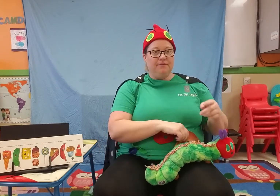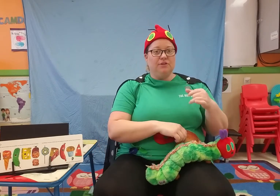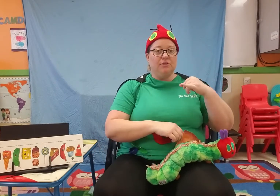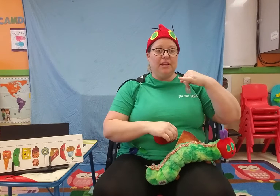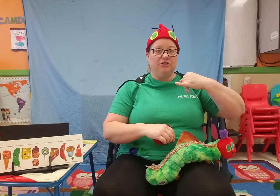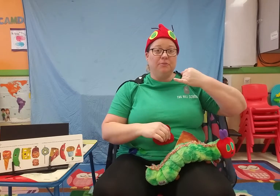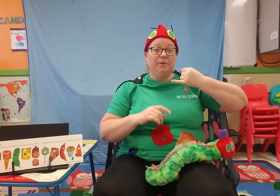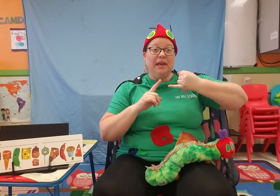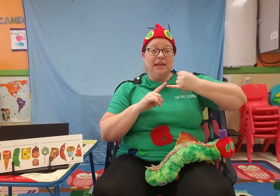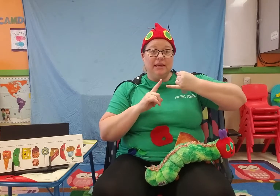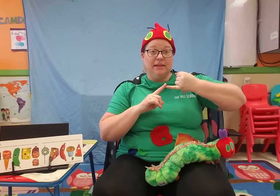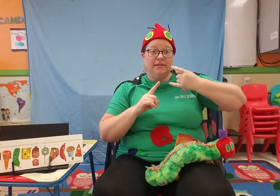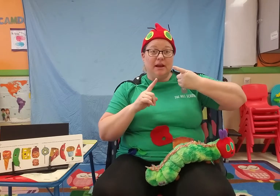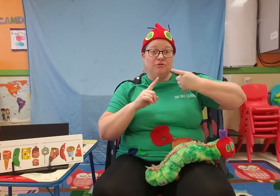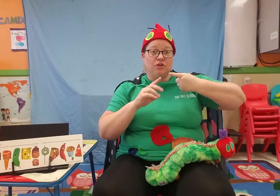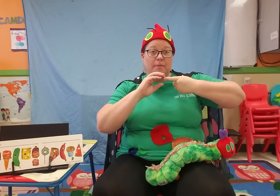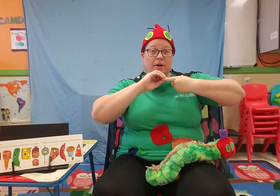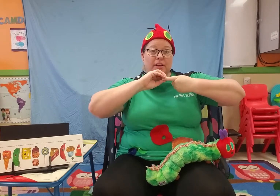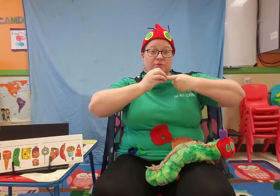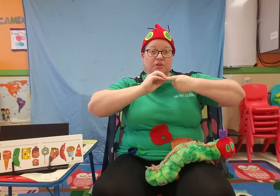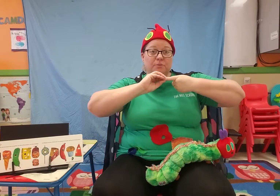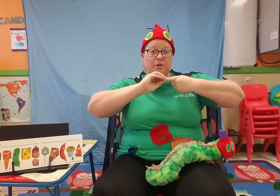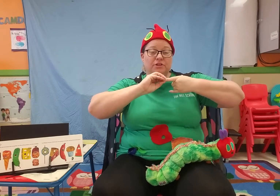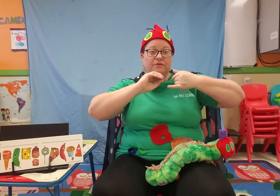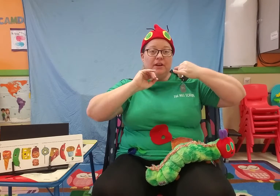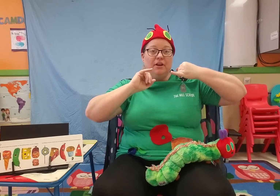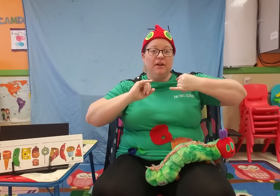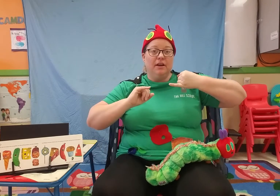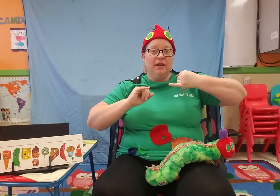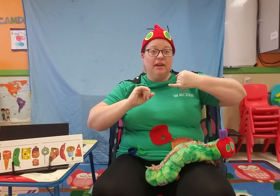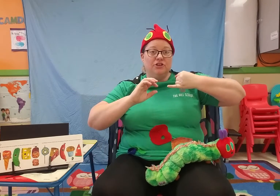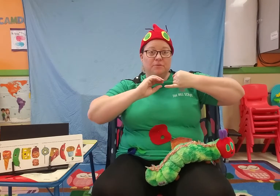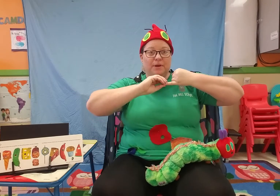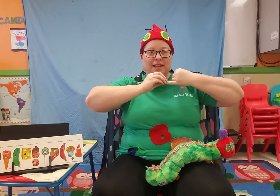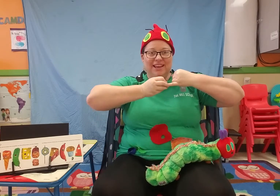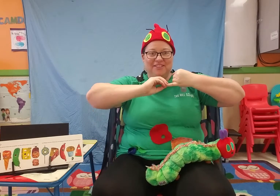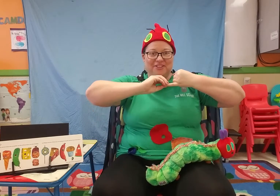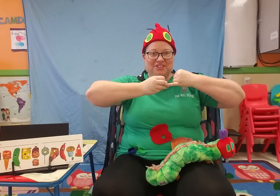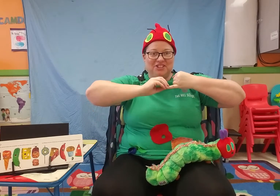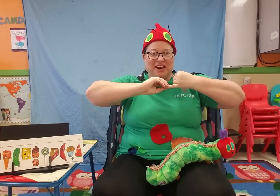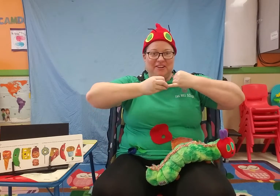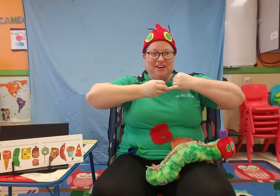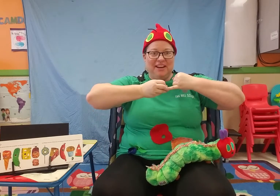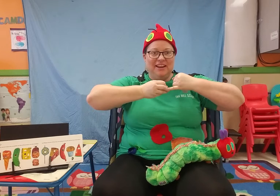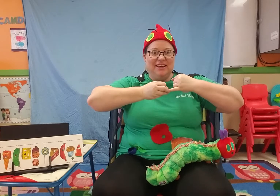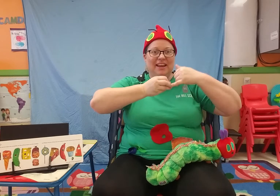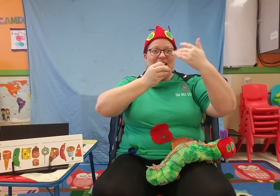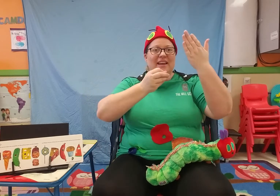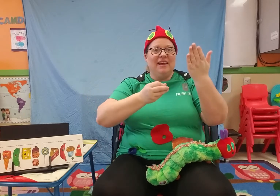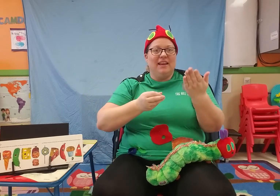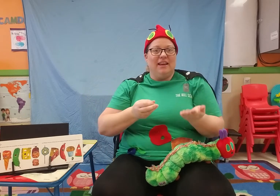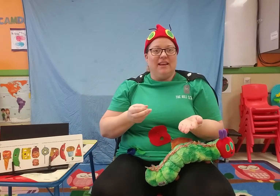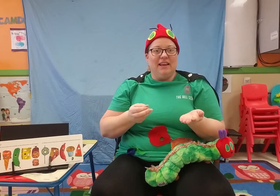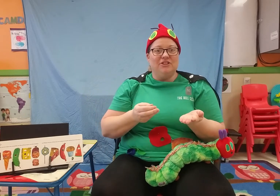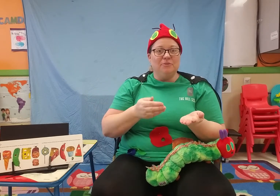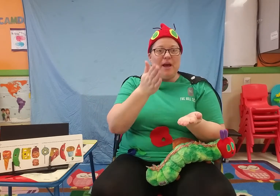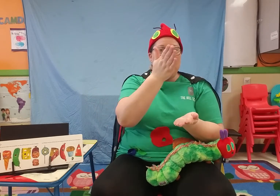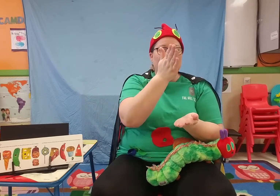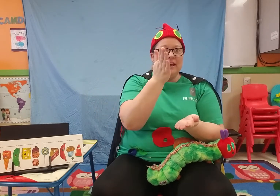So get your pinky this time. Strawberries with your pointer finger. Get your pinky for cherry. And get your pie.